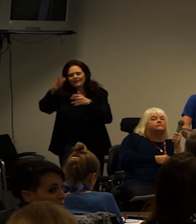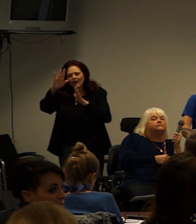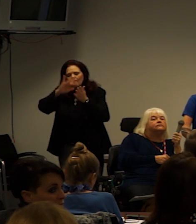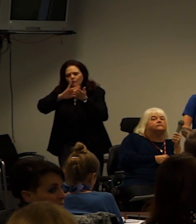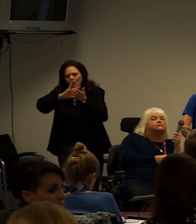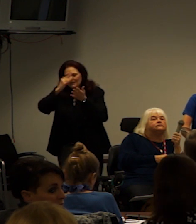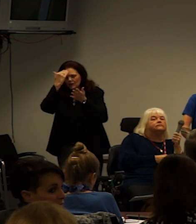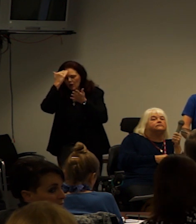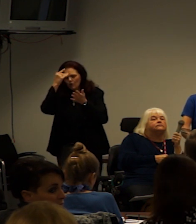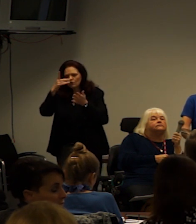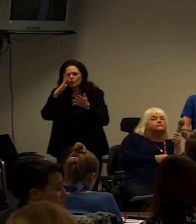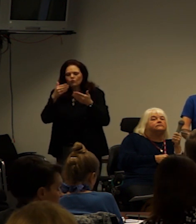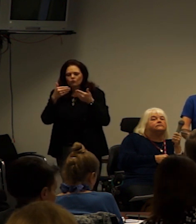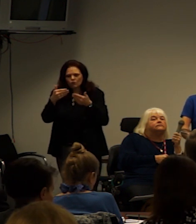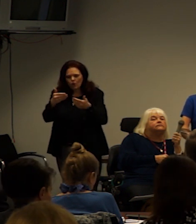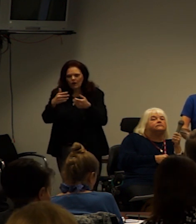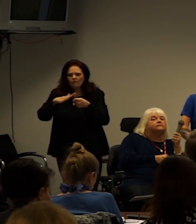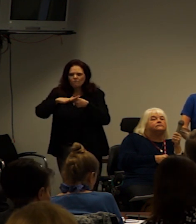Right. Yeah.